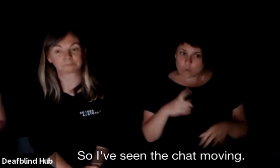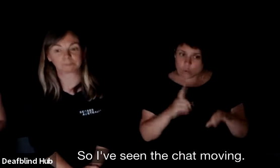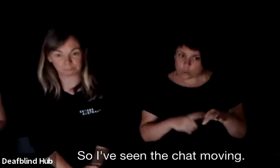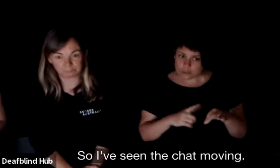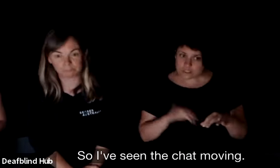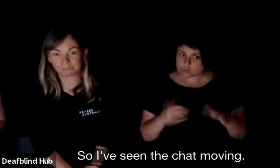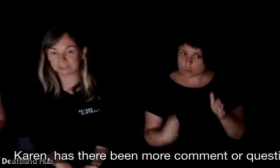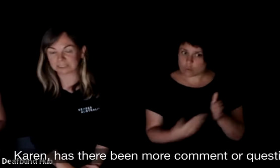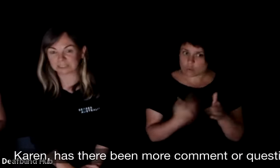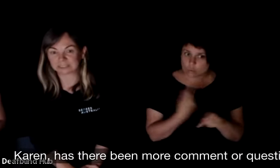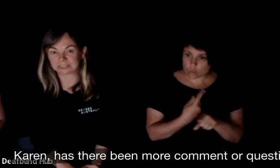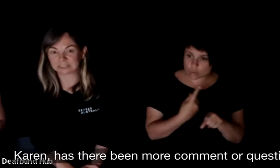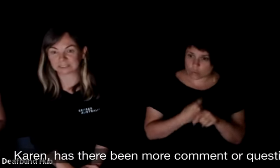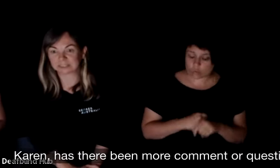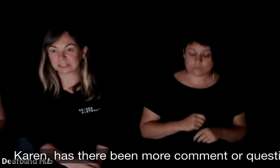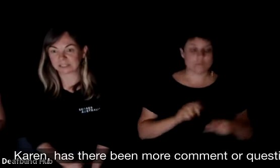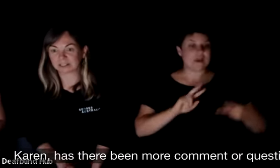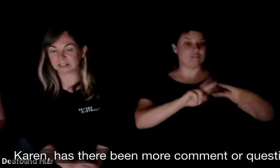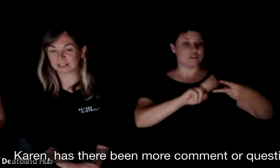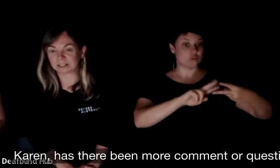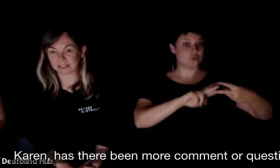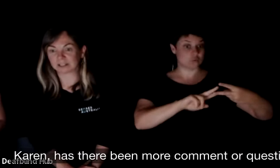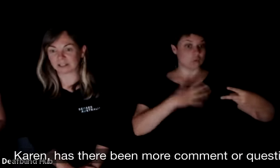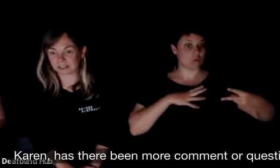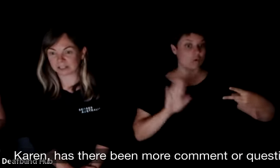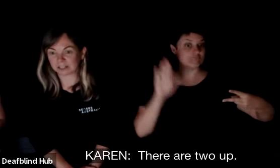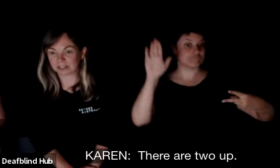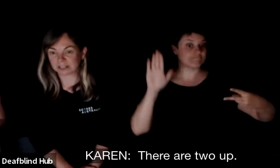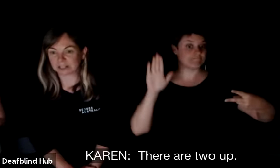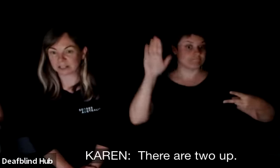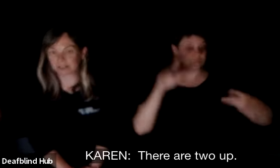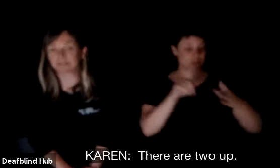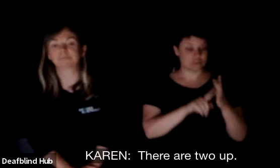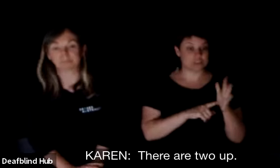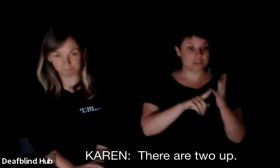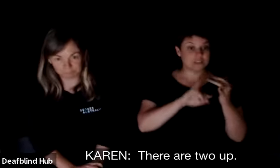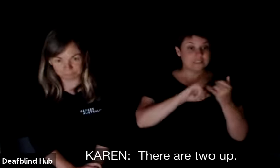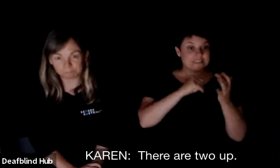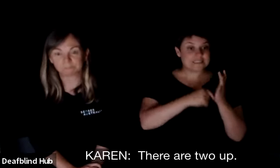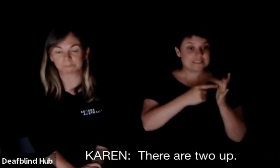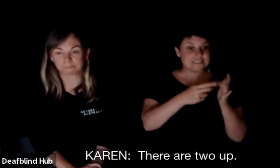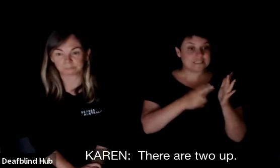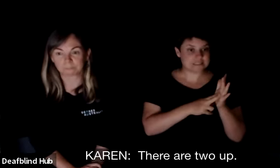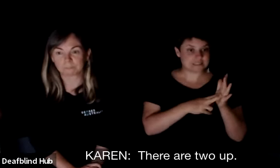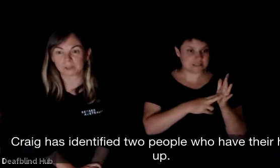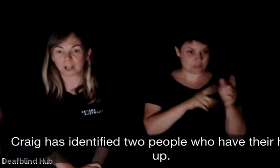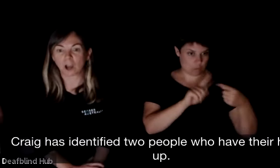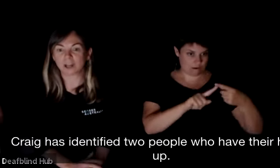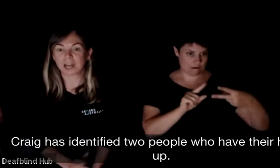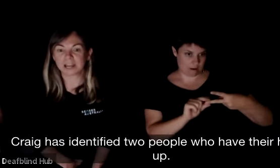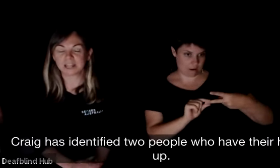hands up. Craig's identified 2 people who've got their hands up already, Justin and Paola. So we can start there, I